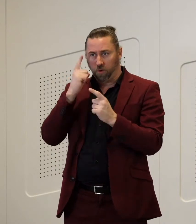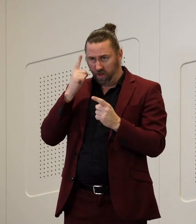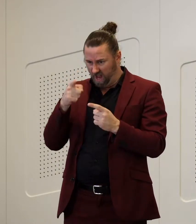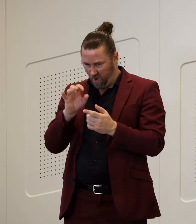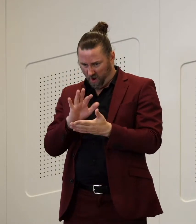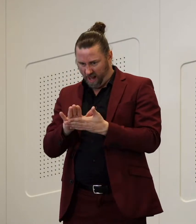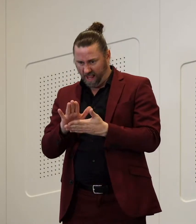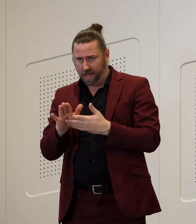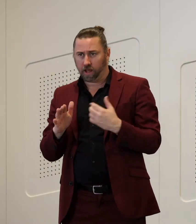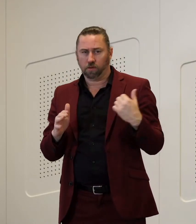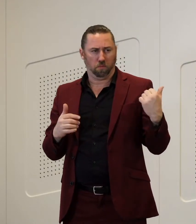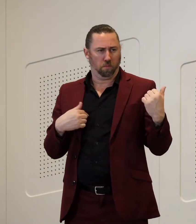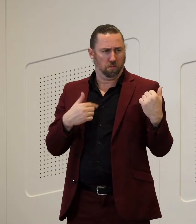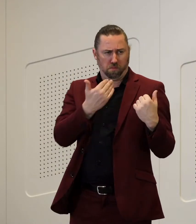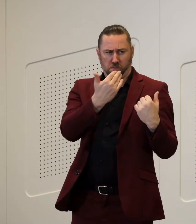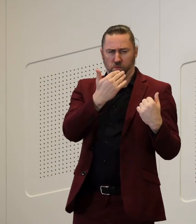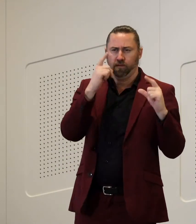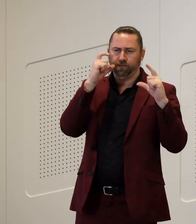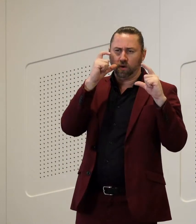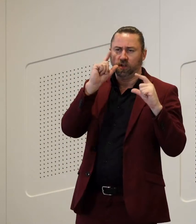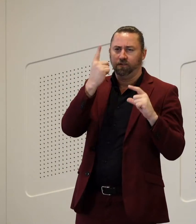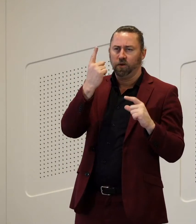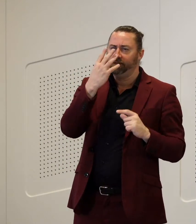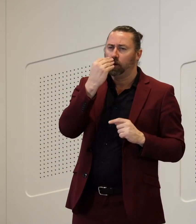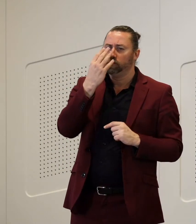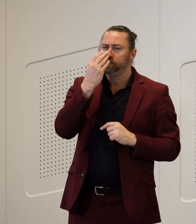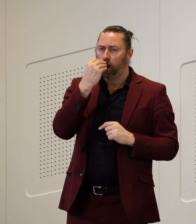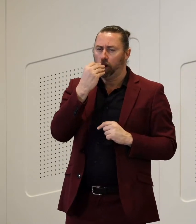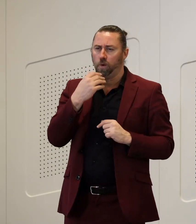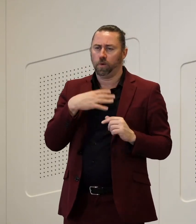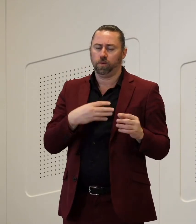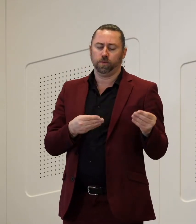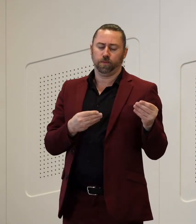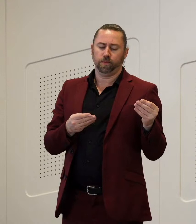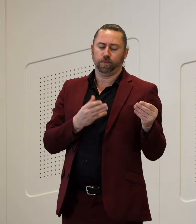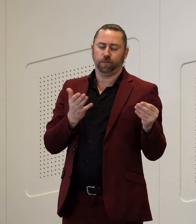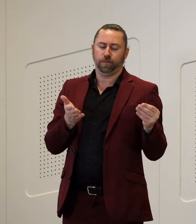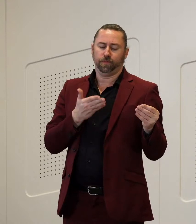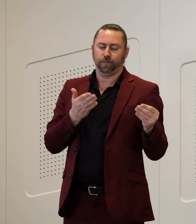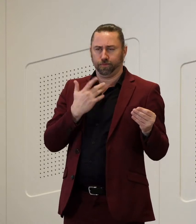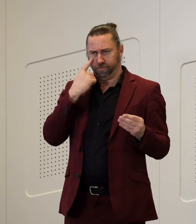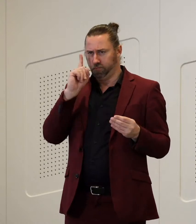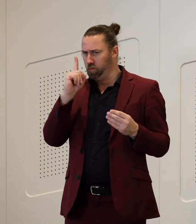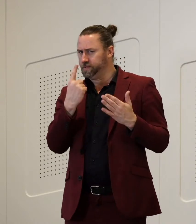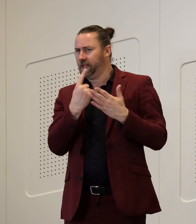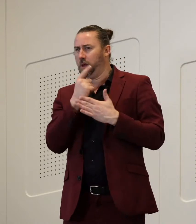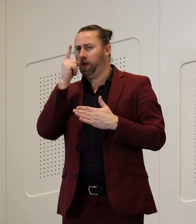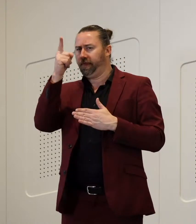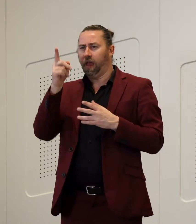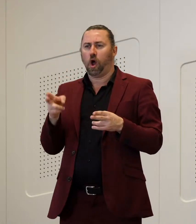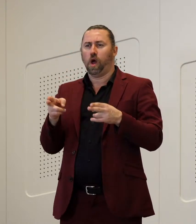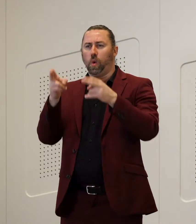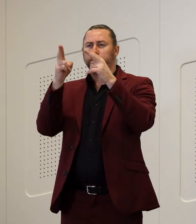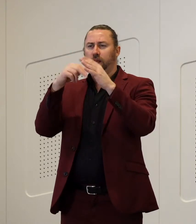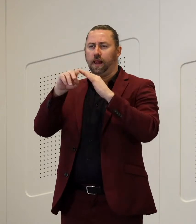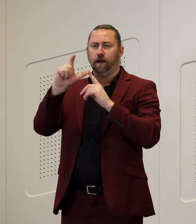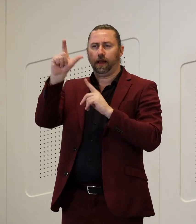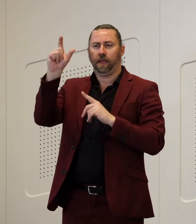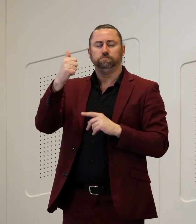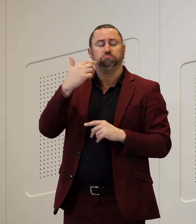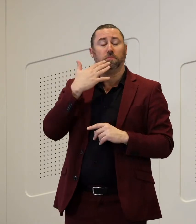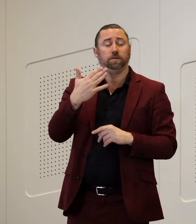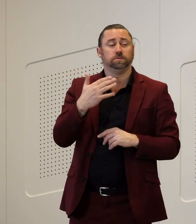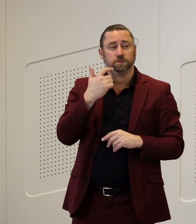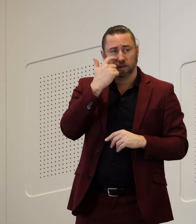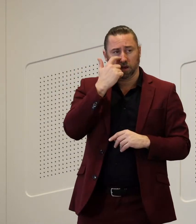I would like to see those photos, then we can go and find out about what's happened or not happened. That would be very helpful. Thank